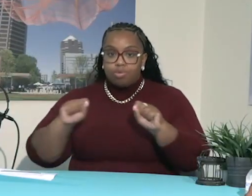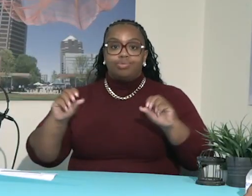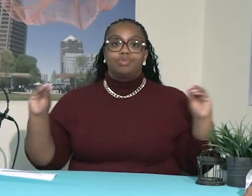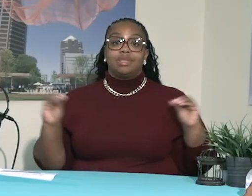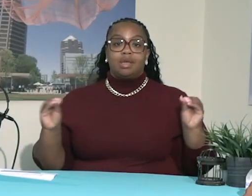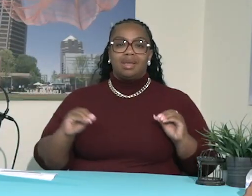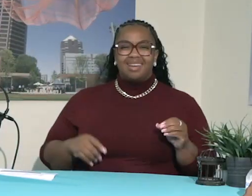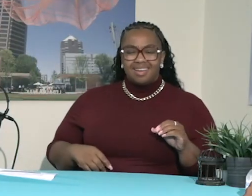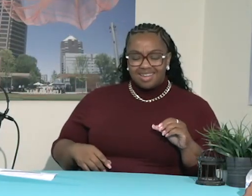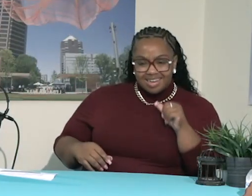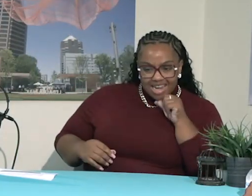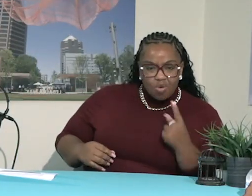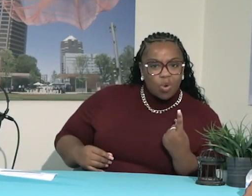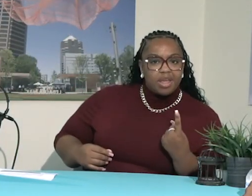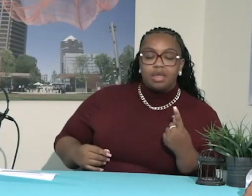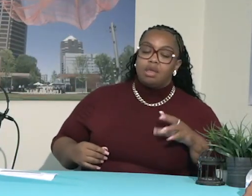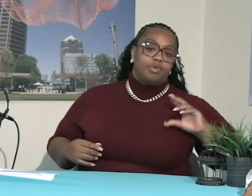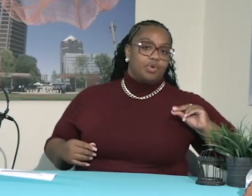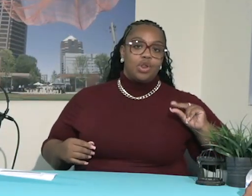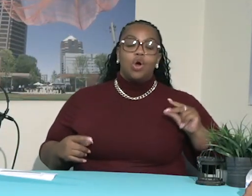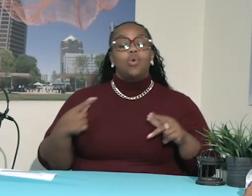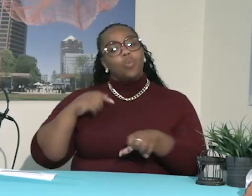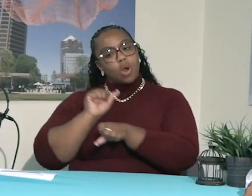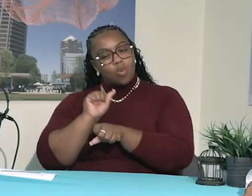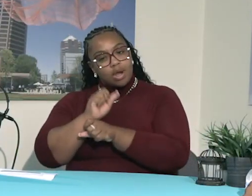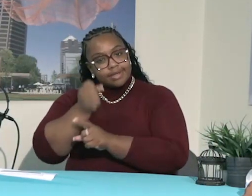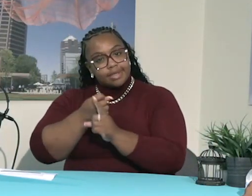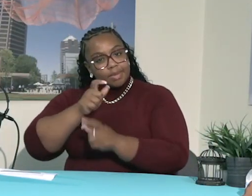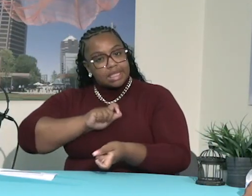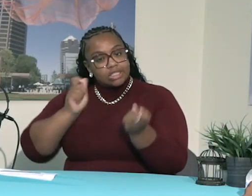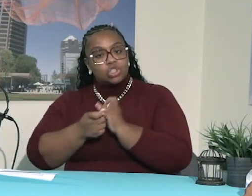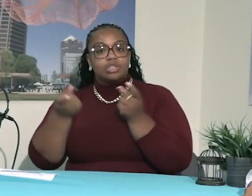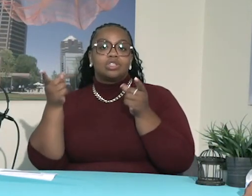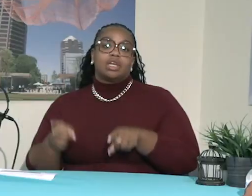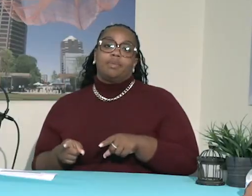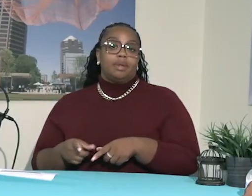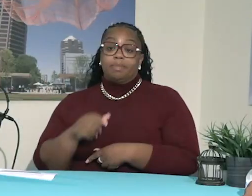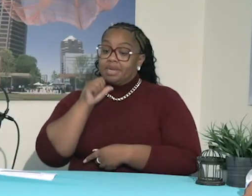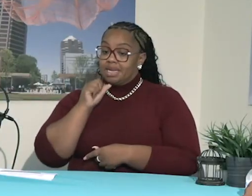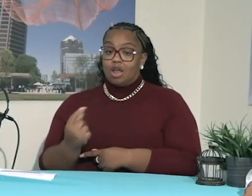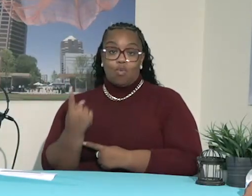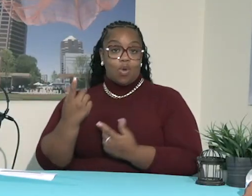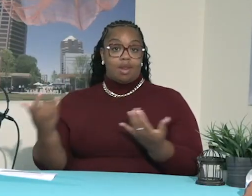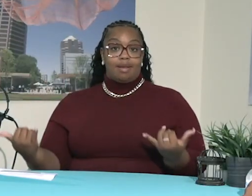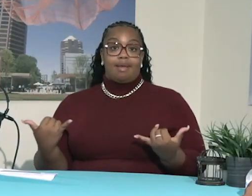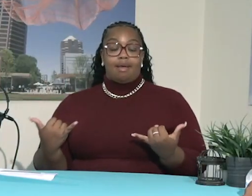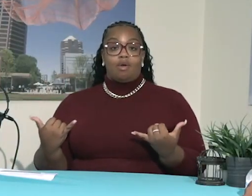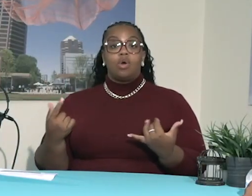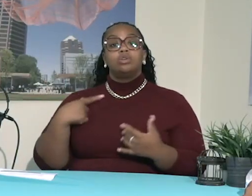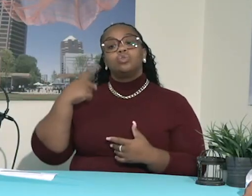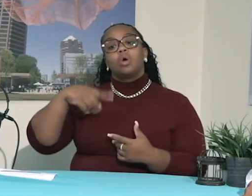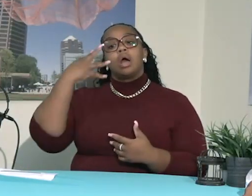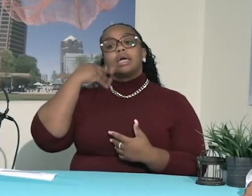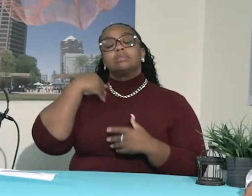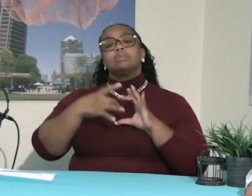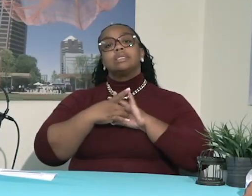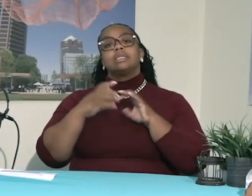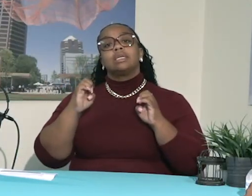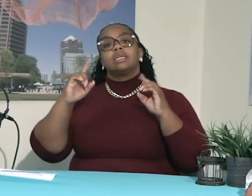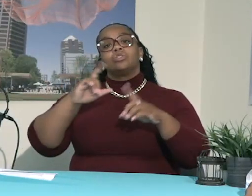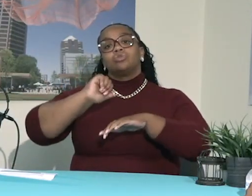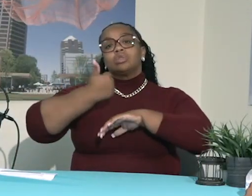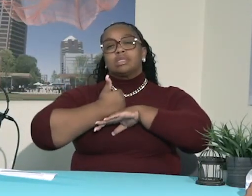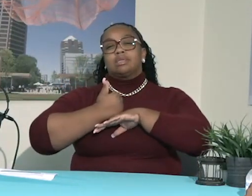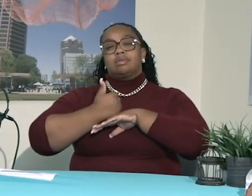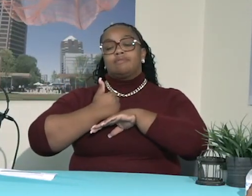that. But not one. And so our experiences in the educational setting leaves us with